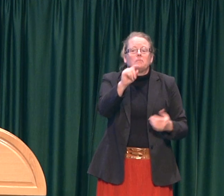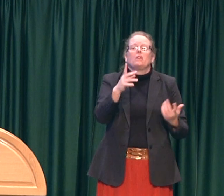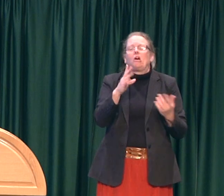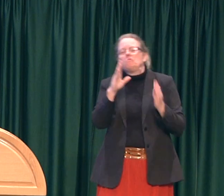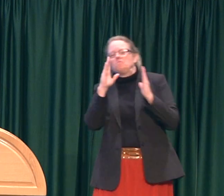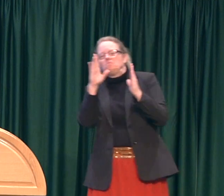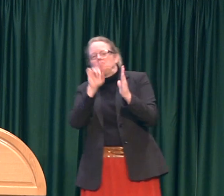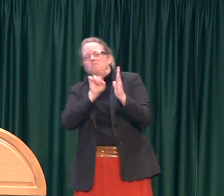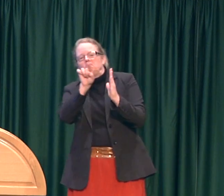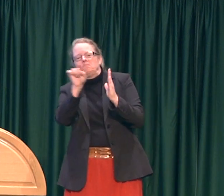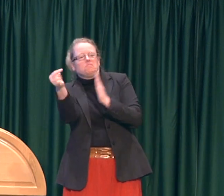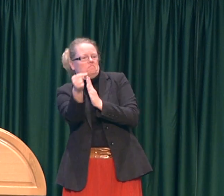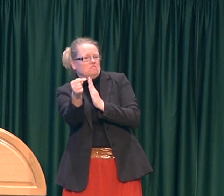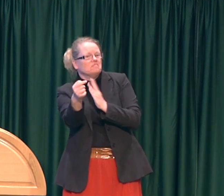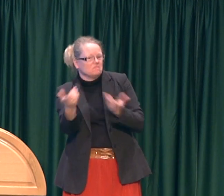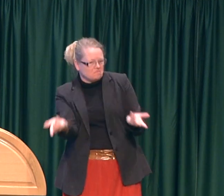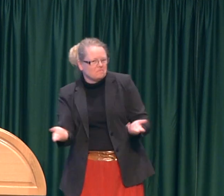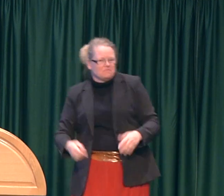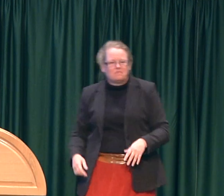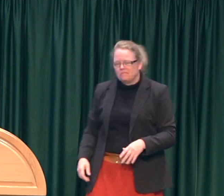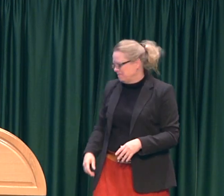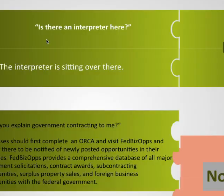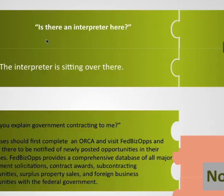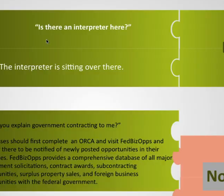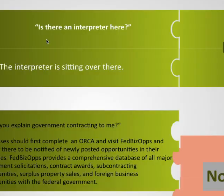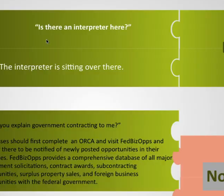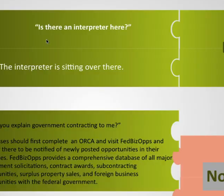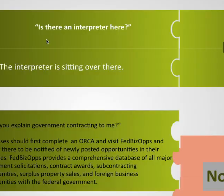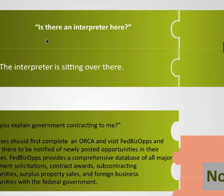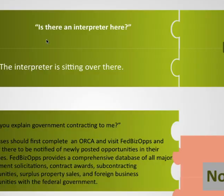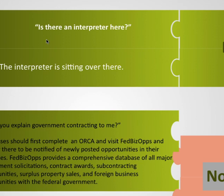Or asking where the restroom is, something of that nature.